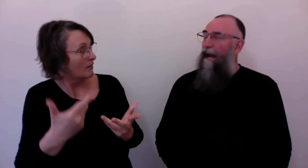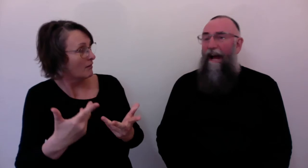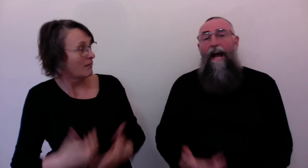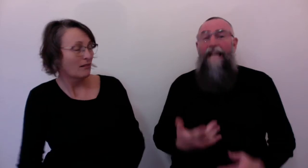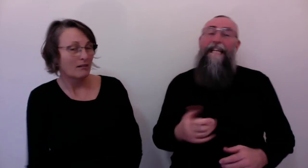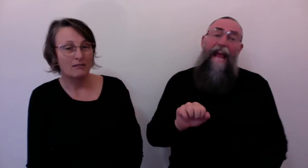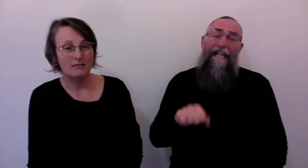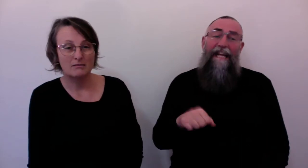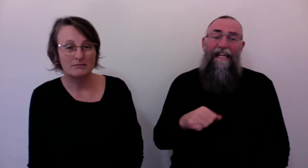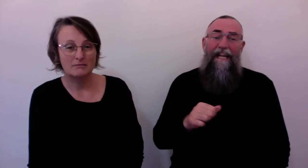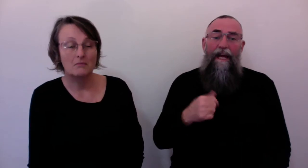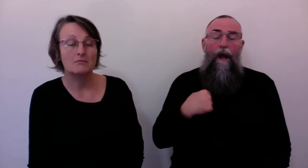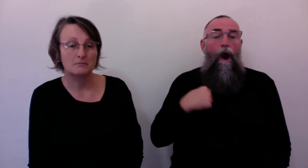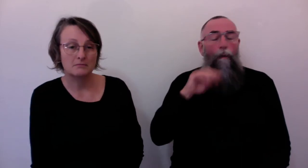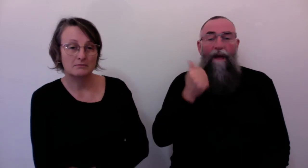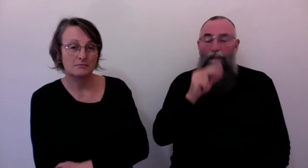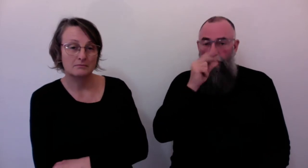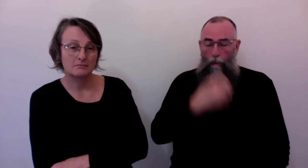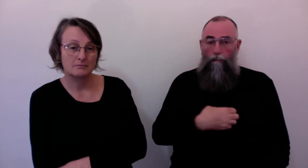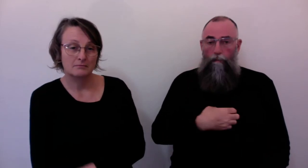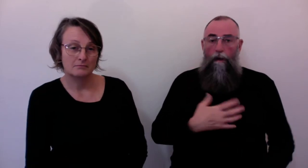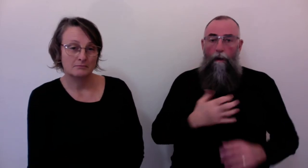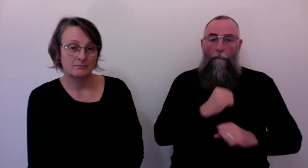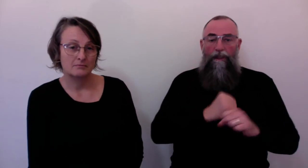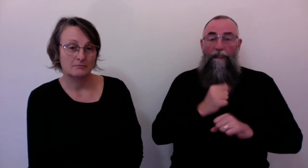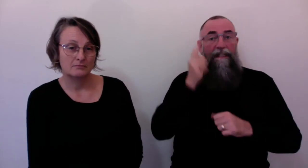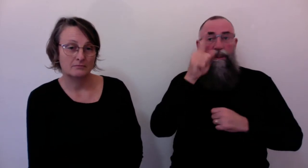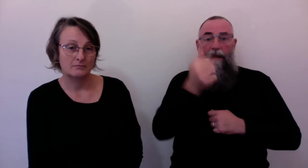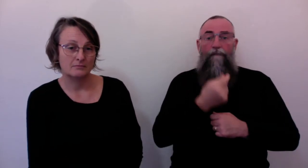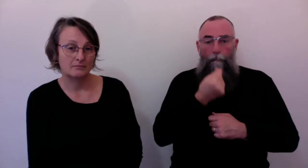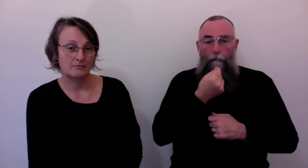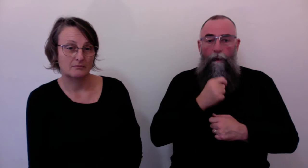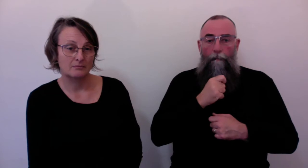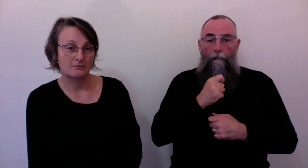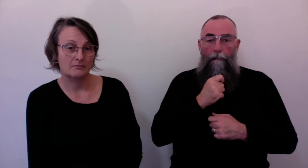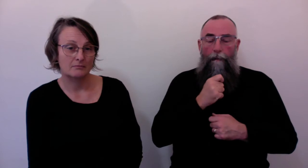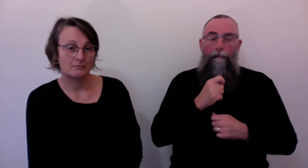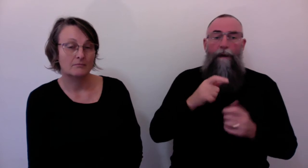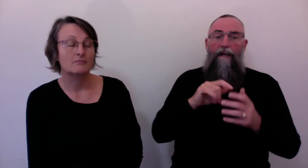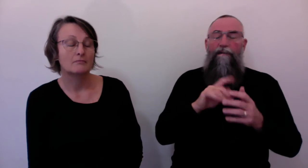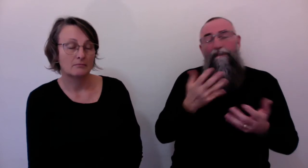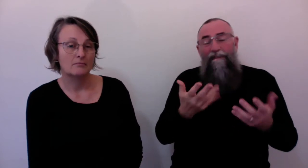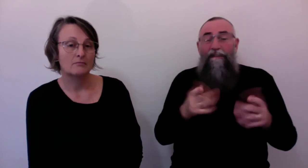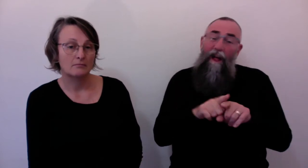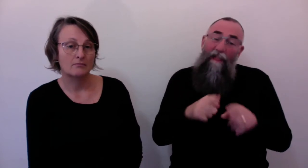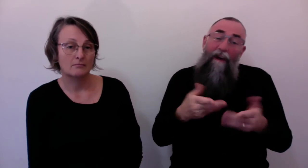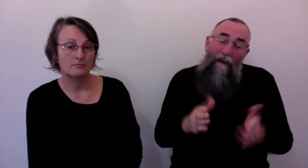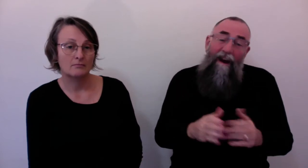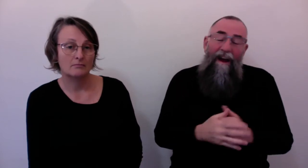have one and then like a little machine, and then the teacher would have one. So it's like a signal kind of thing. But I did rely a